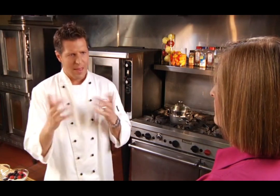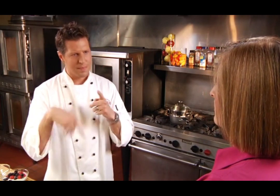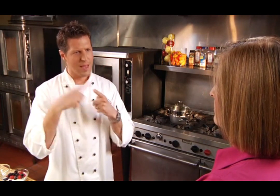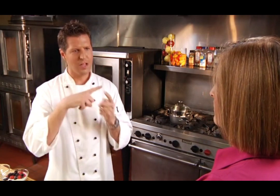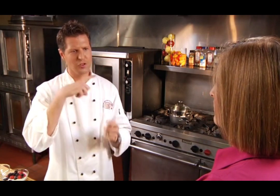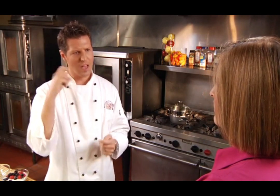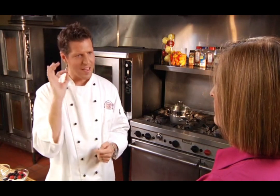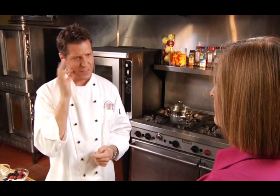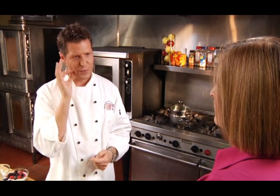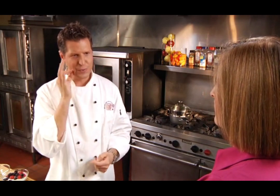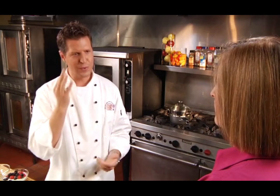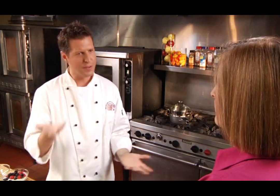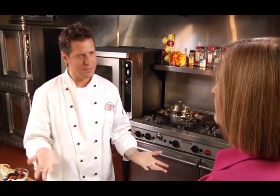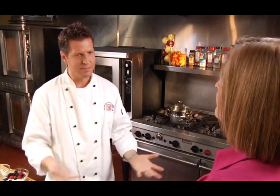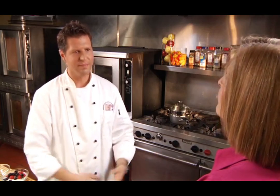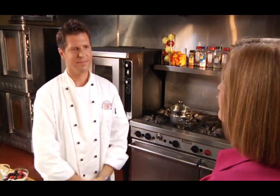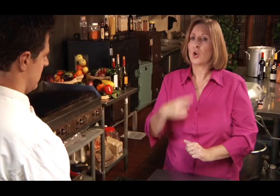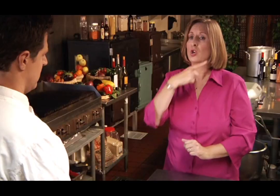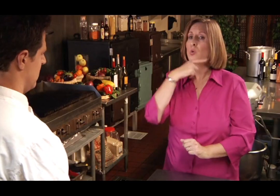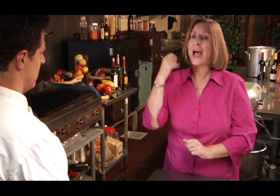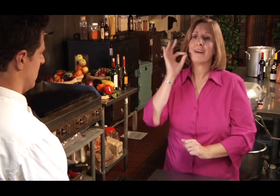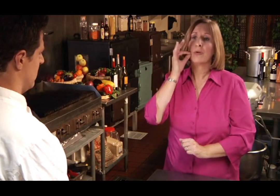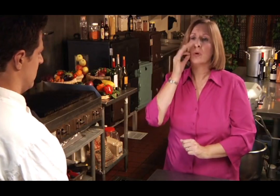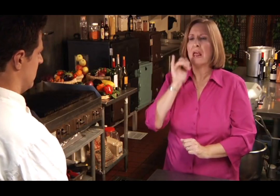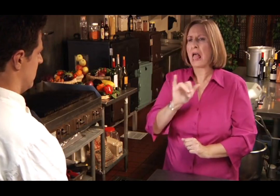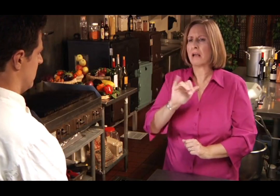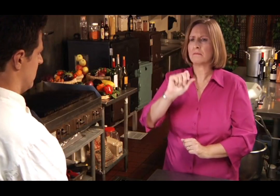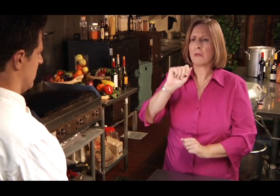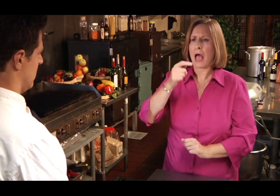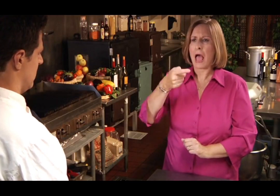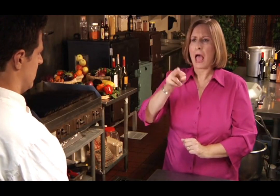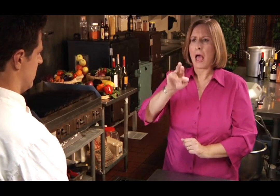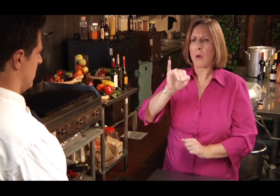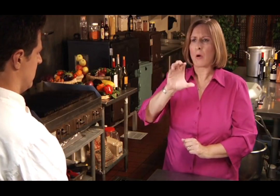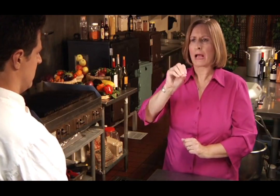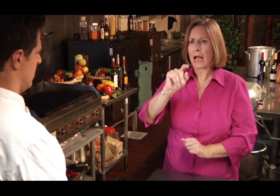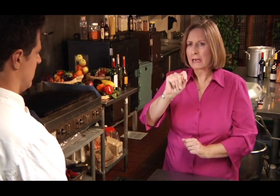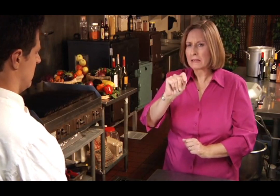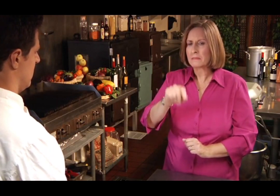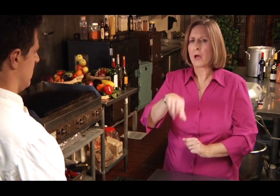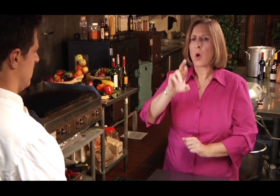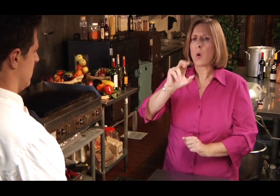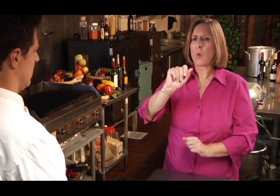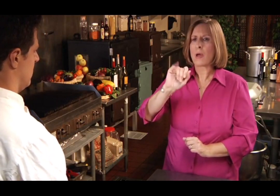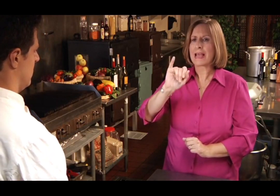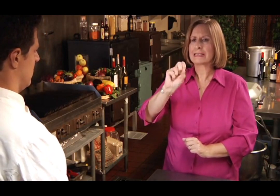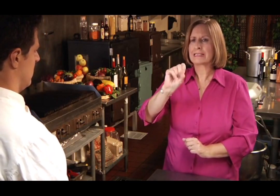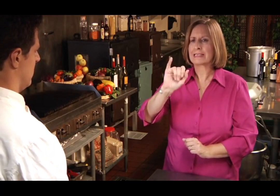How about dried fruits? Dried fruits like apricots and raisins are included in the fruit